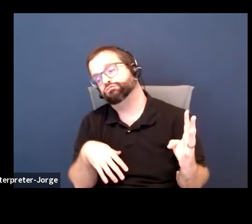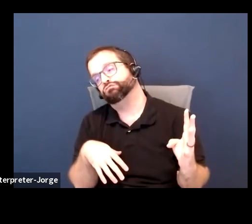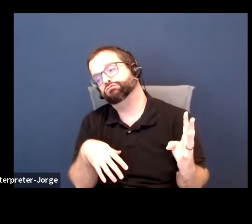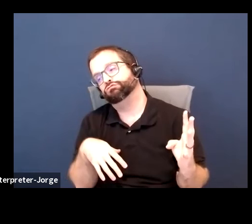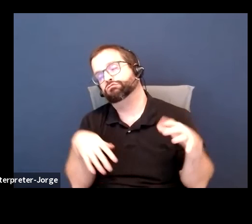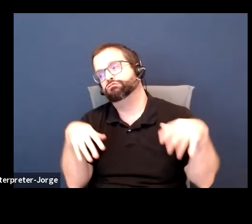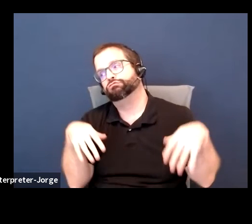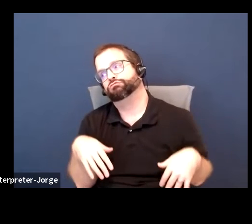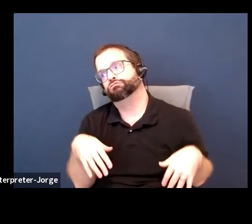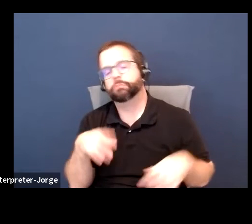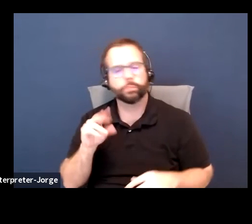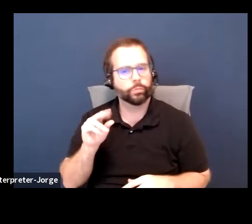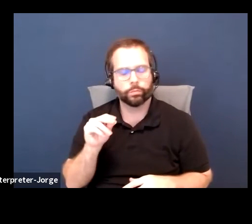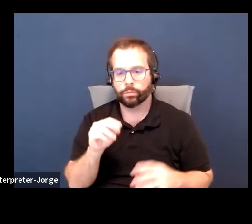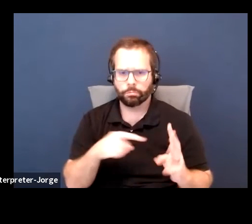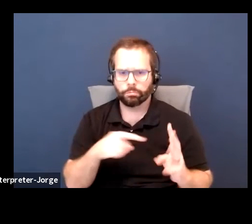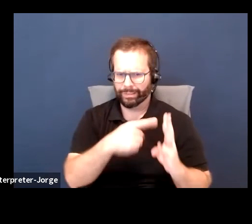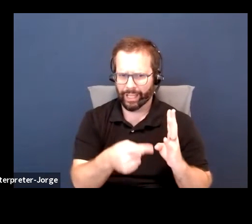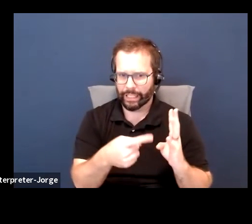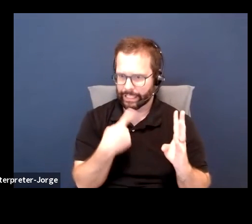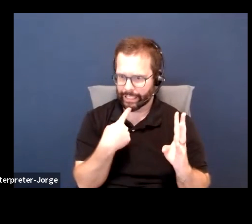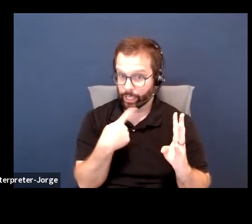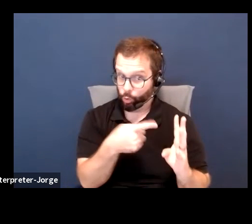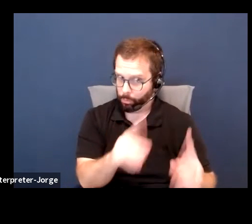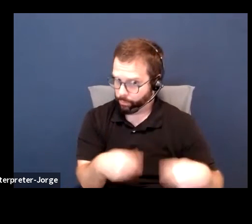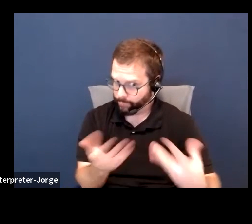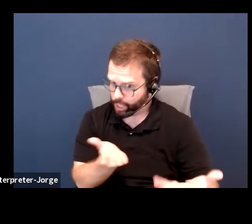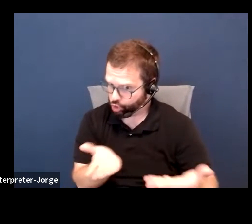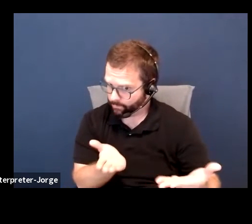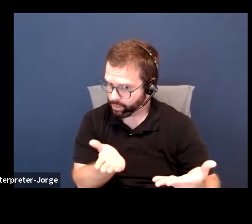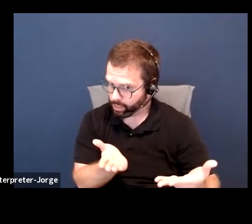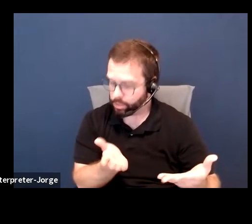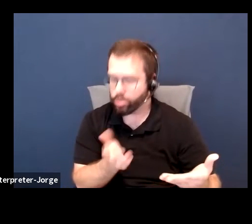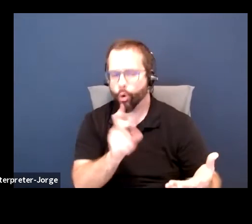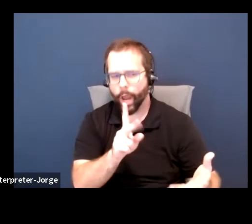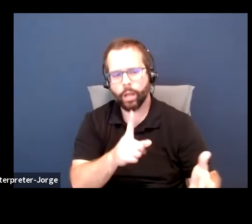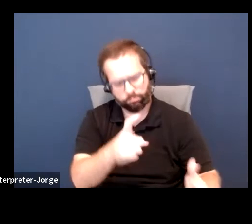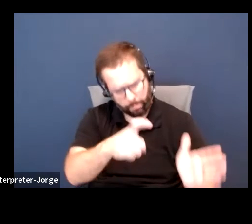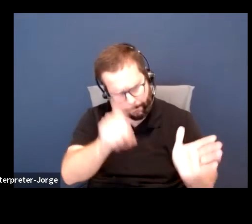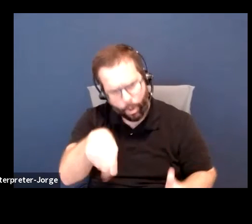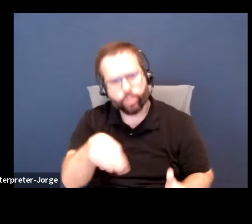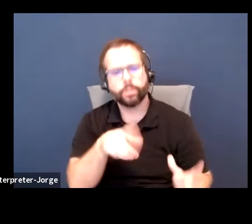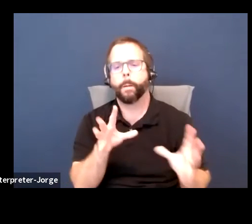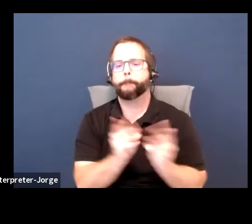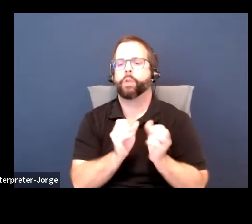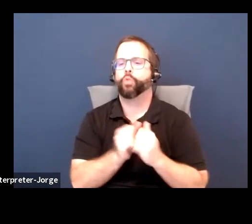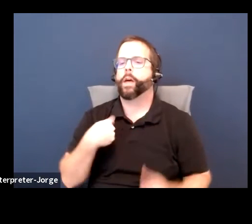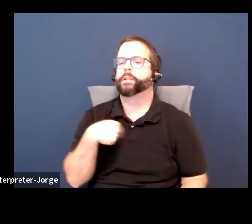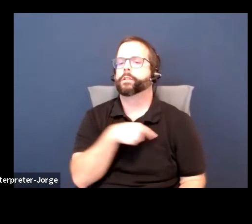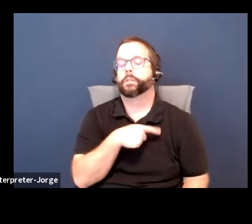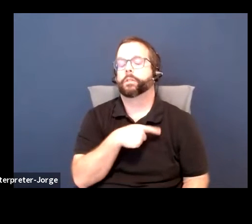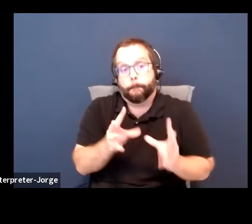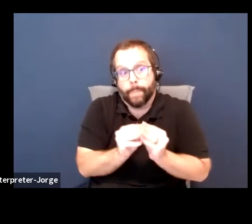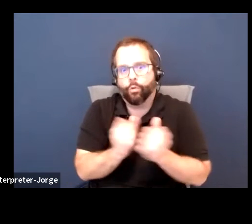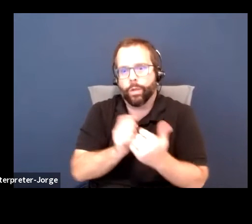and provide services without at least meeting with us, meeting with our consumers. We set